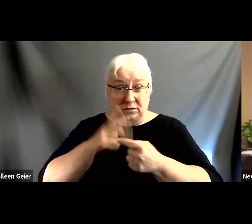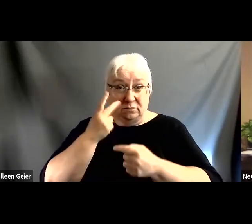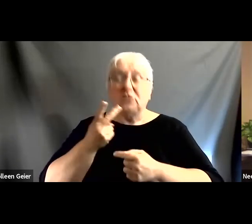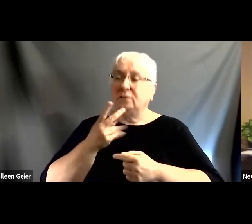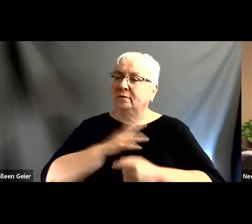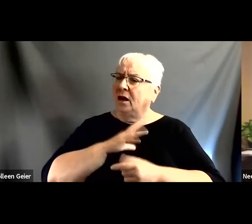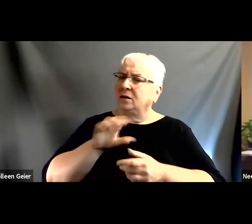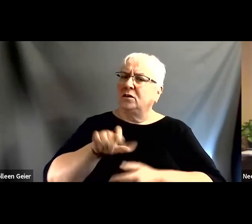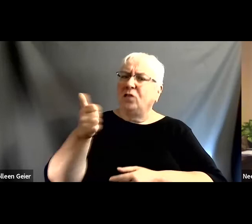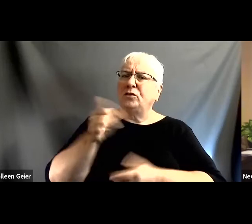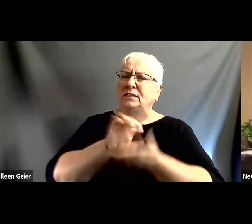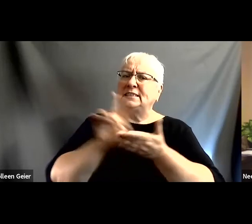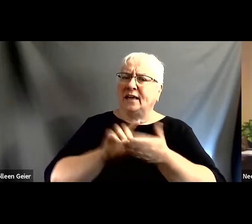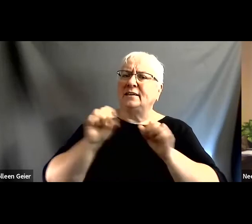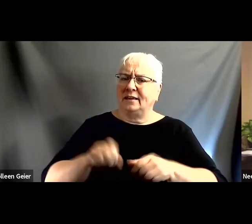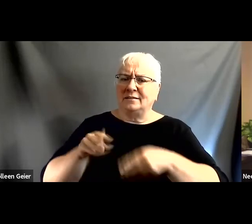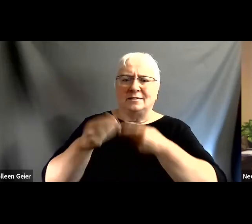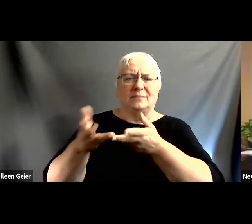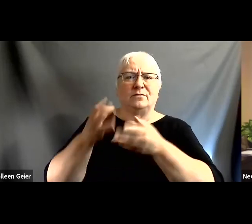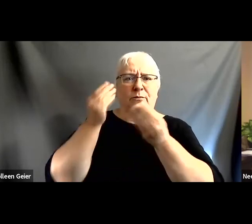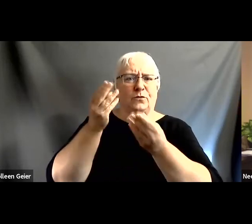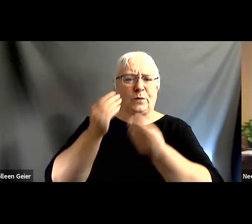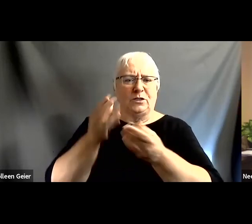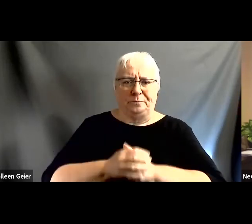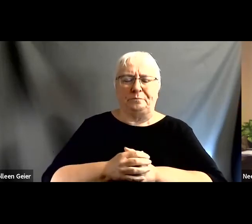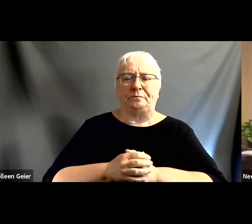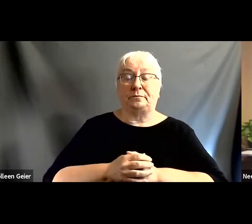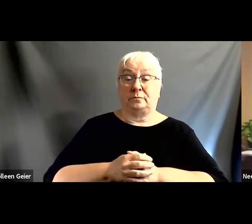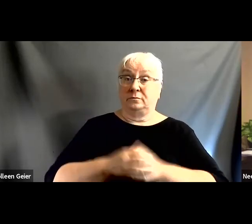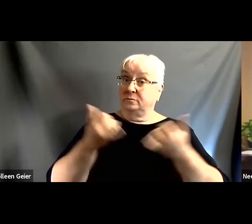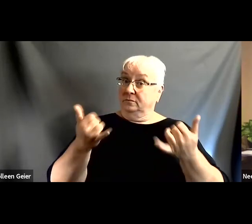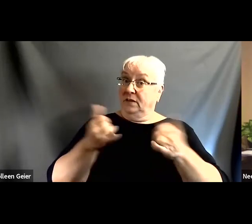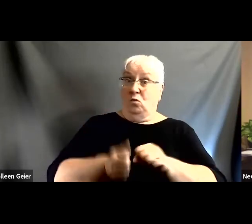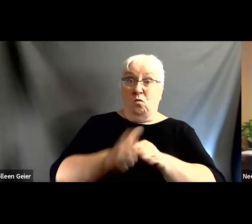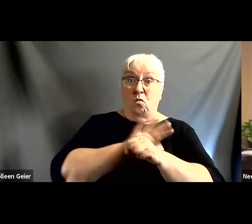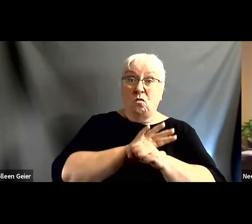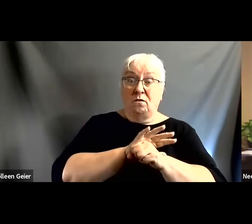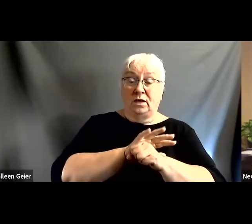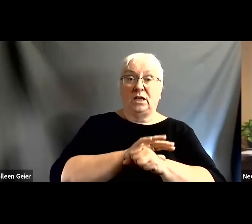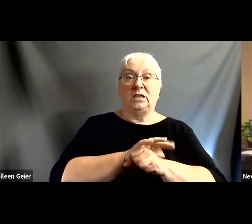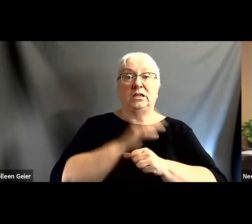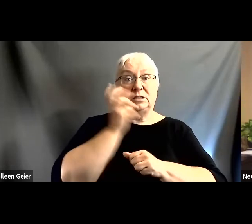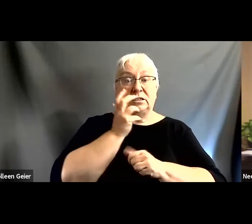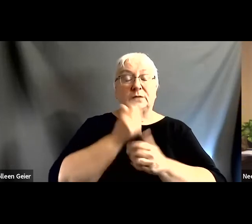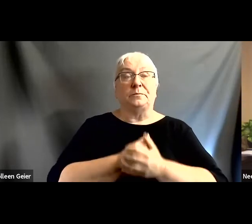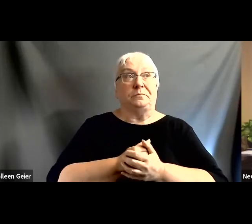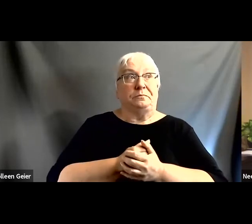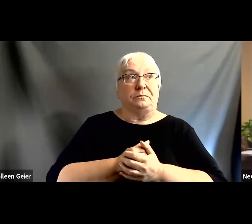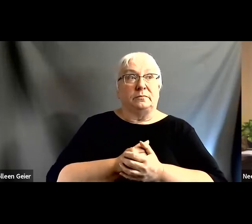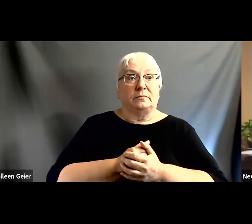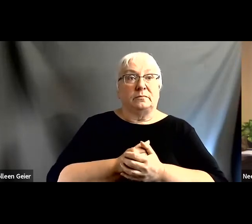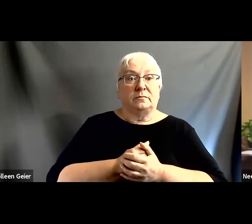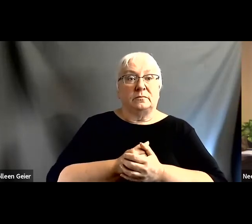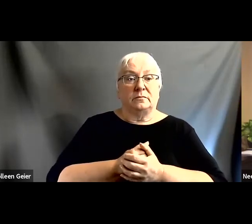the extent of my work. Now, in these COVID times, the times of the pandemic, I